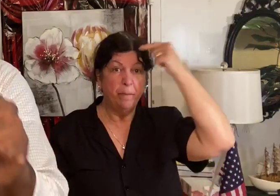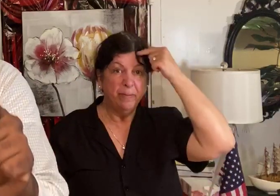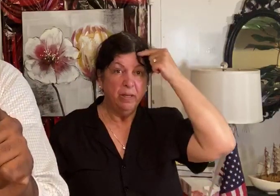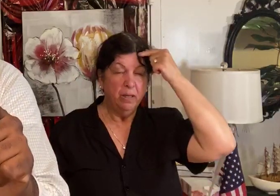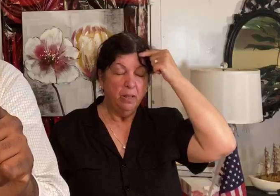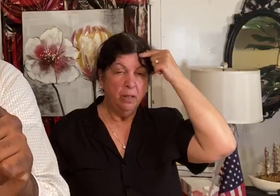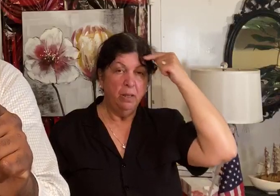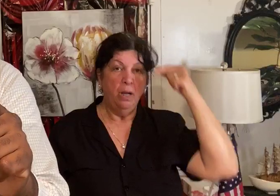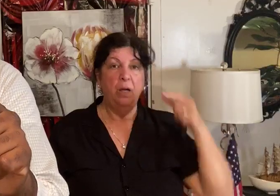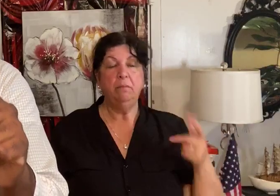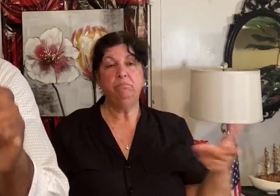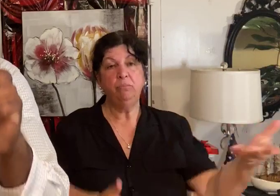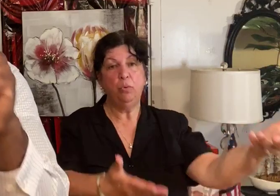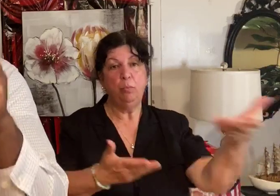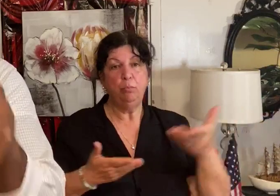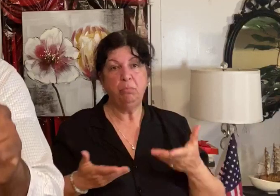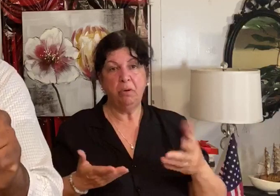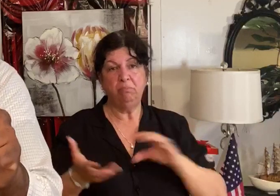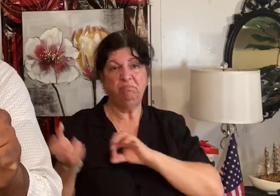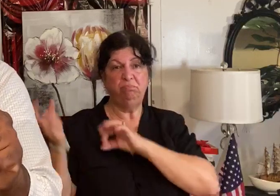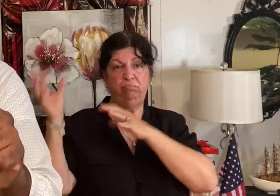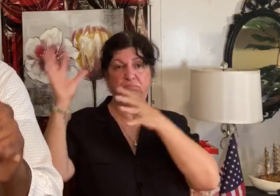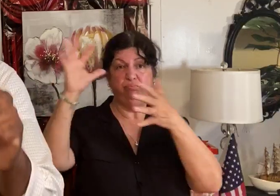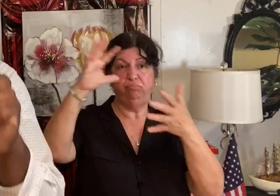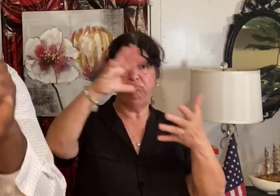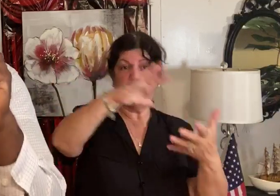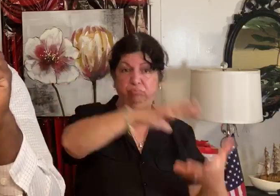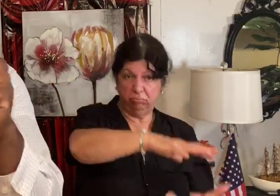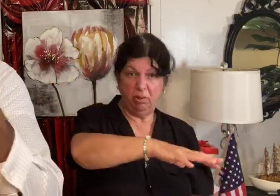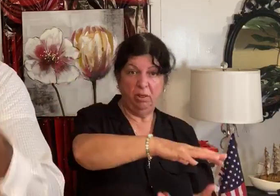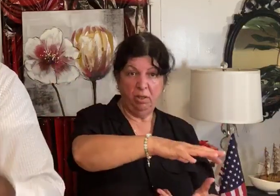bring instability and